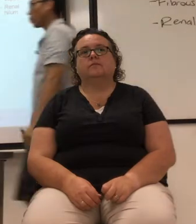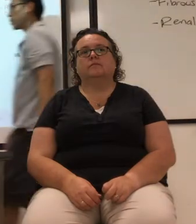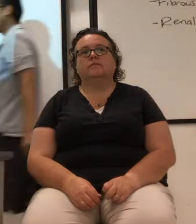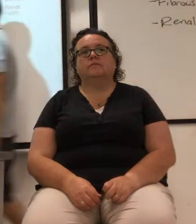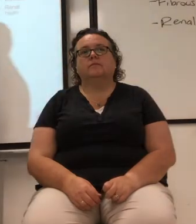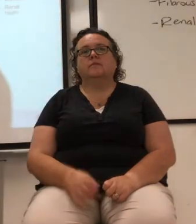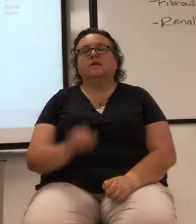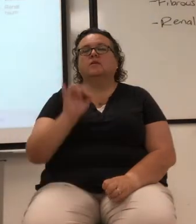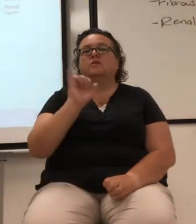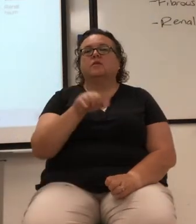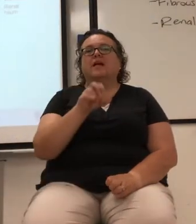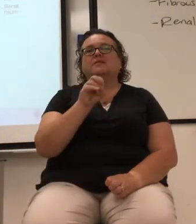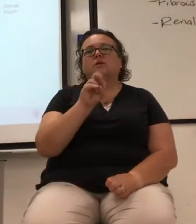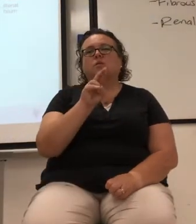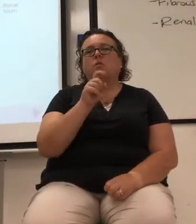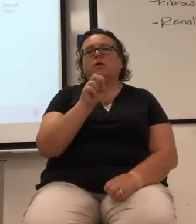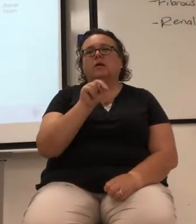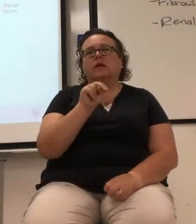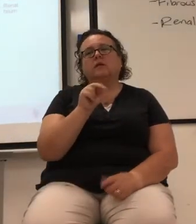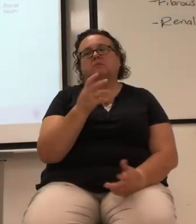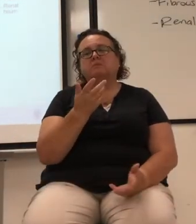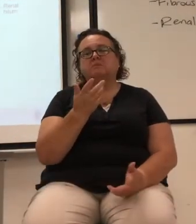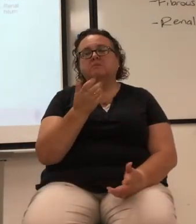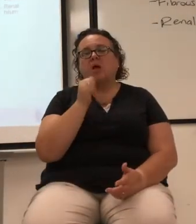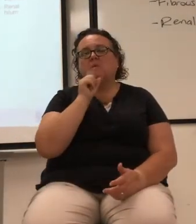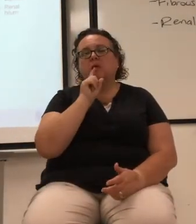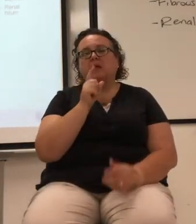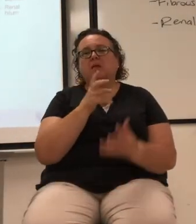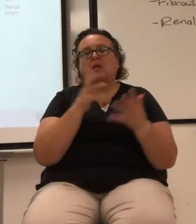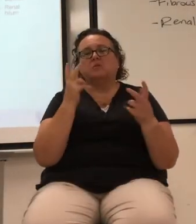So as an organ, not much to look at. It's pretty simple.